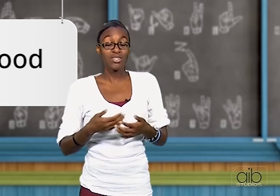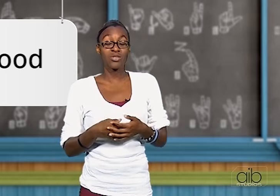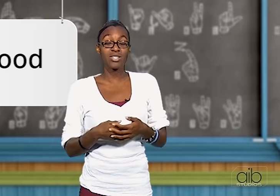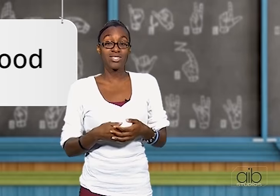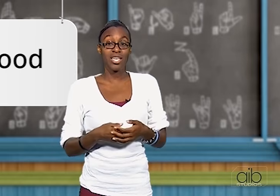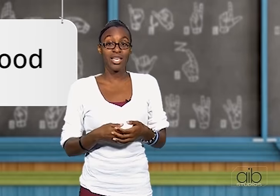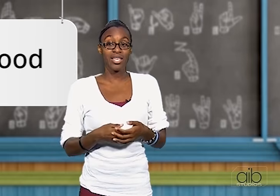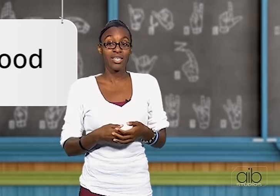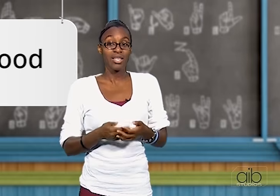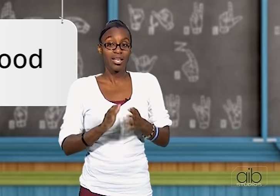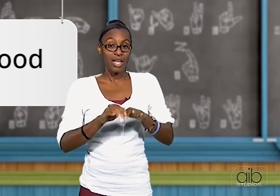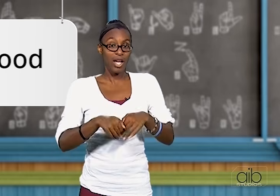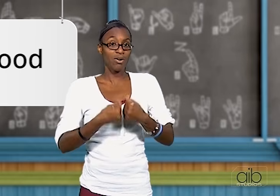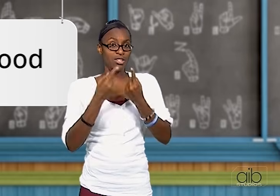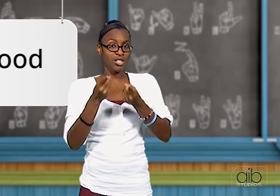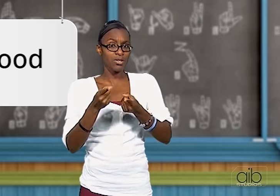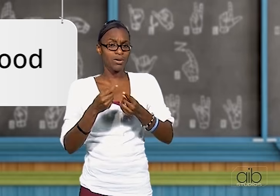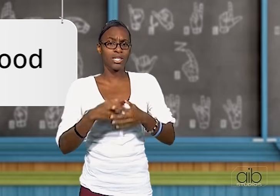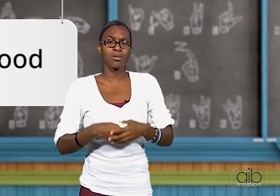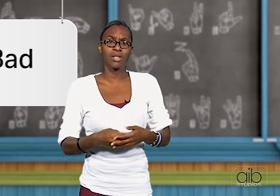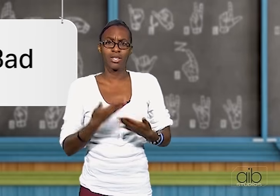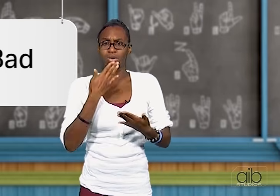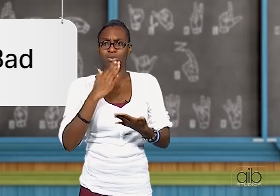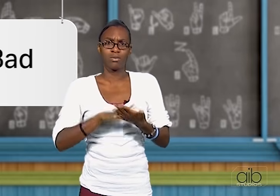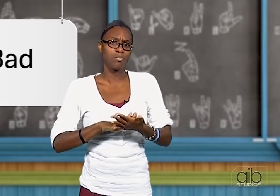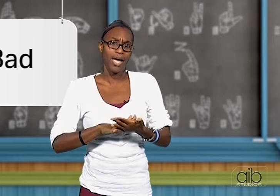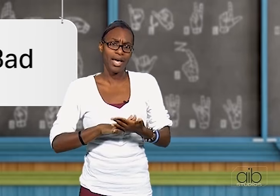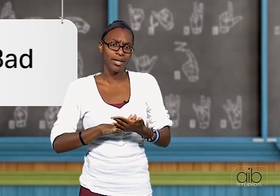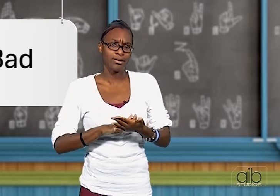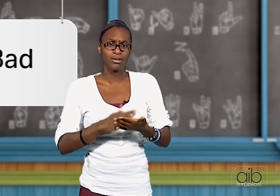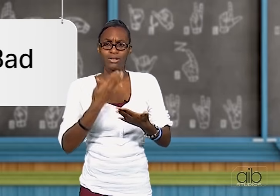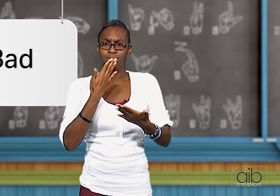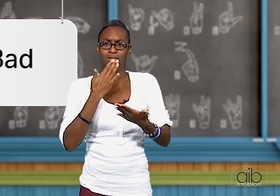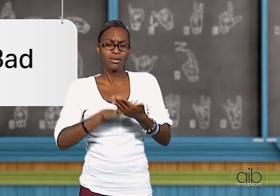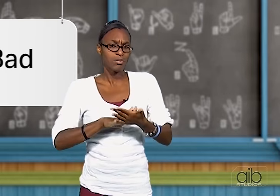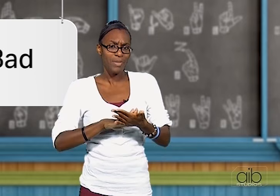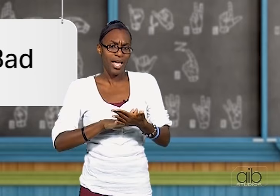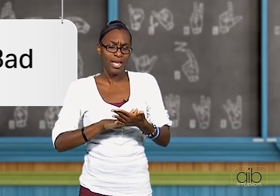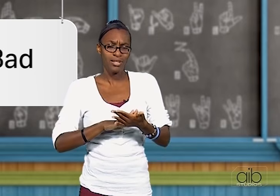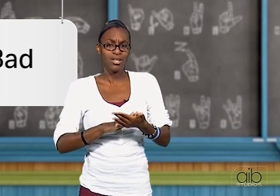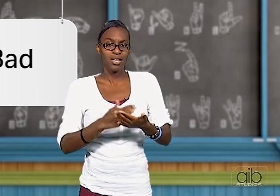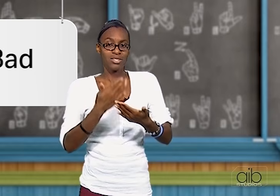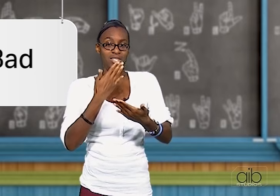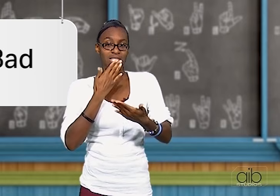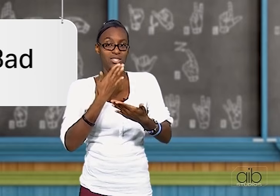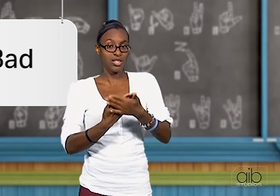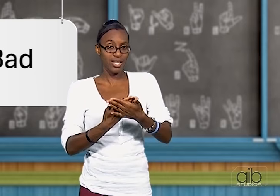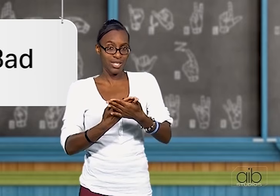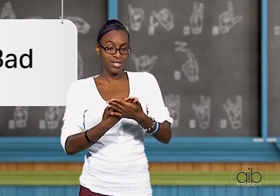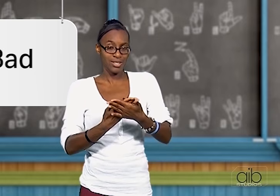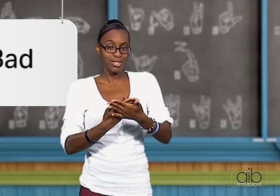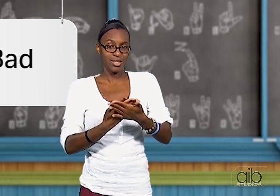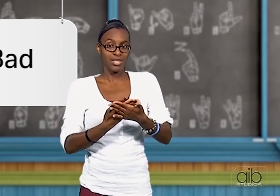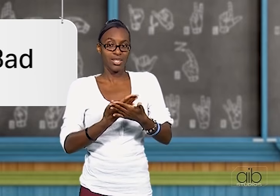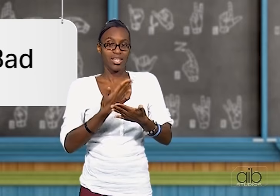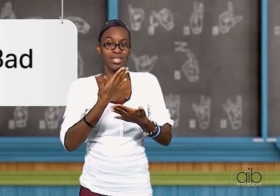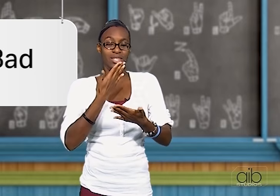you can say, how are you? And they were like, oh, bad, bad. So this is good. And